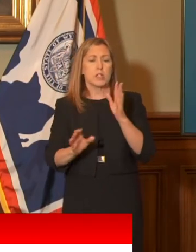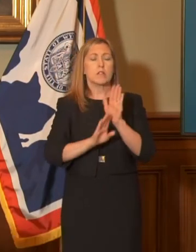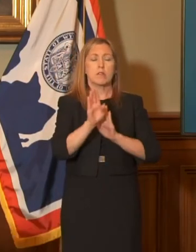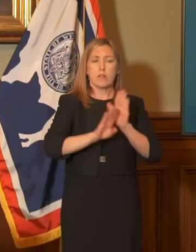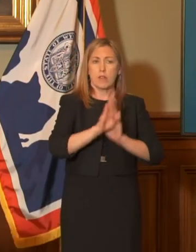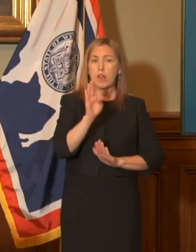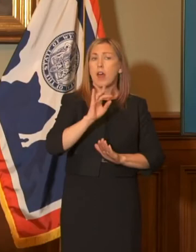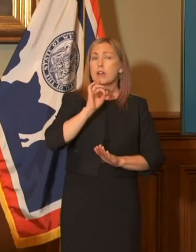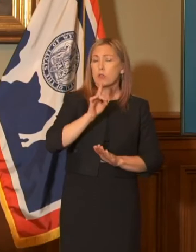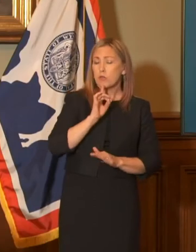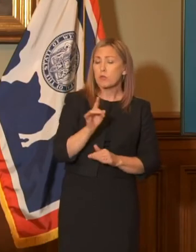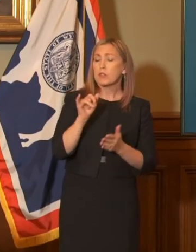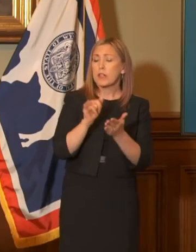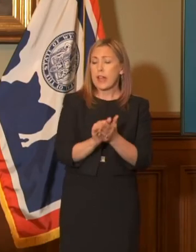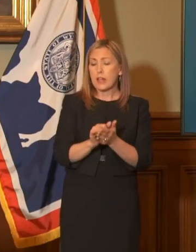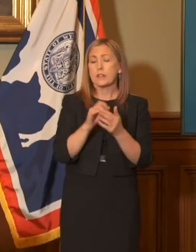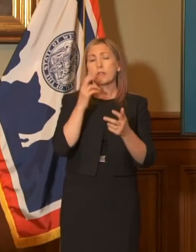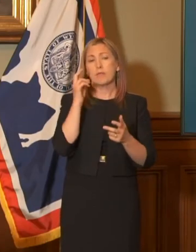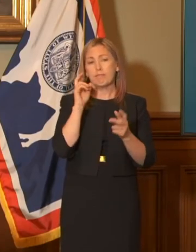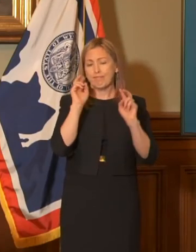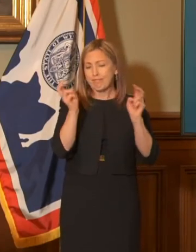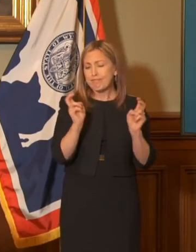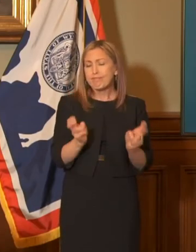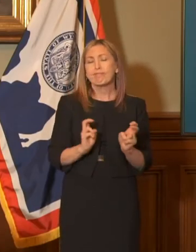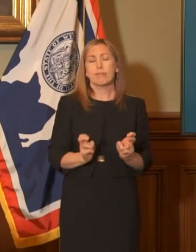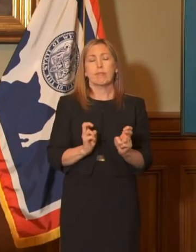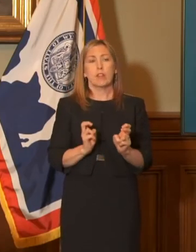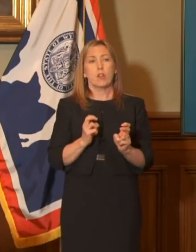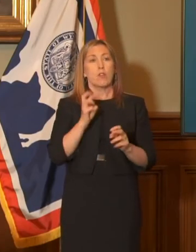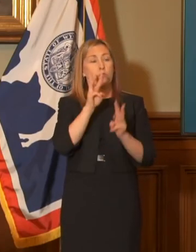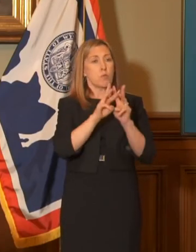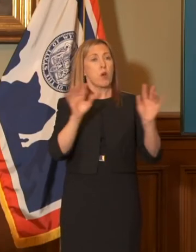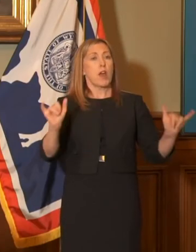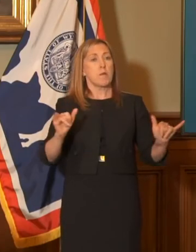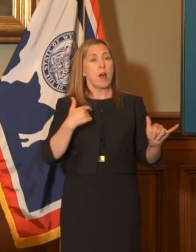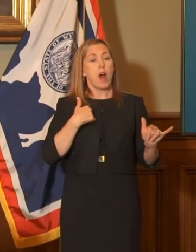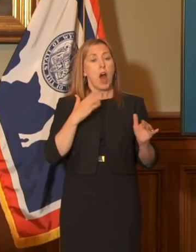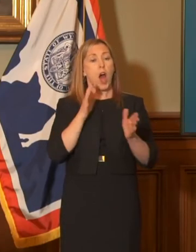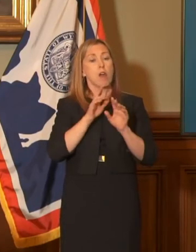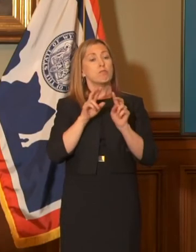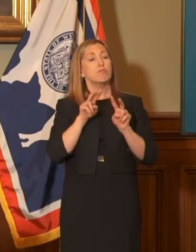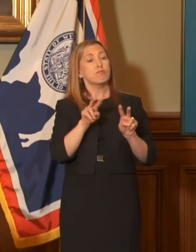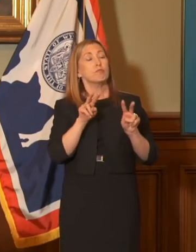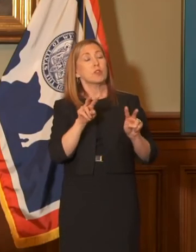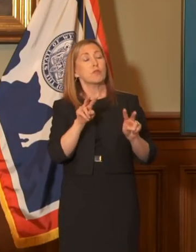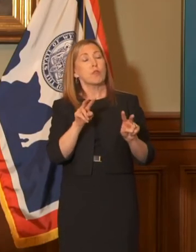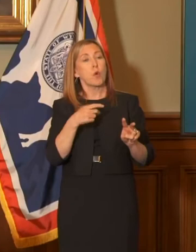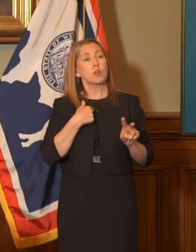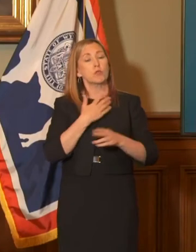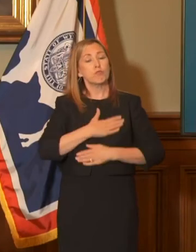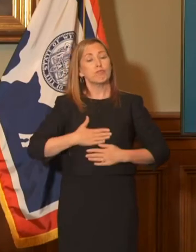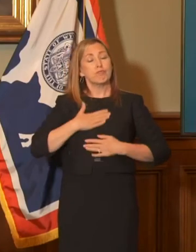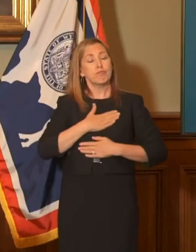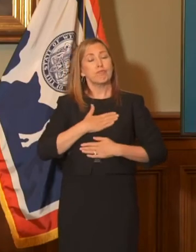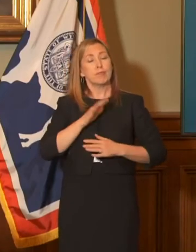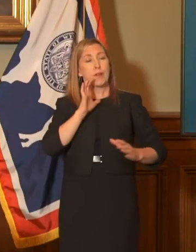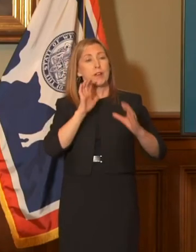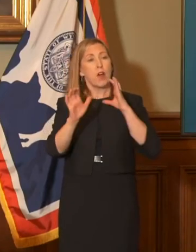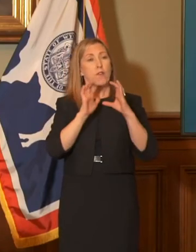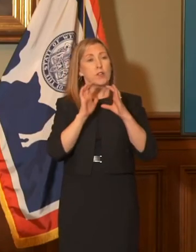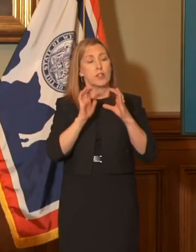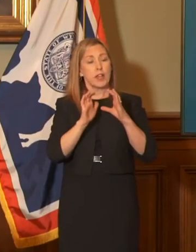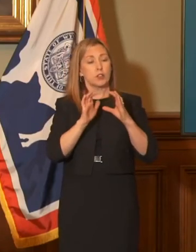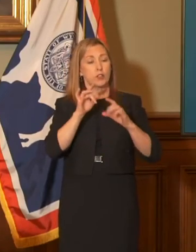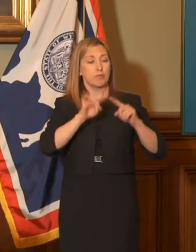issue for Wyoming going forward. So I look forward to having a very robust conversation on the types